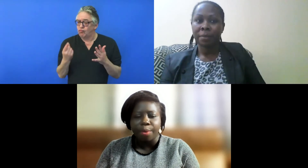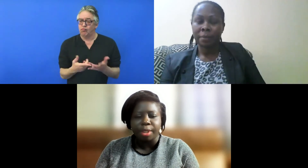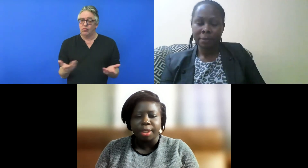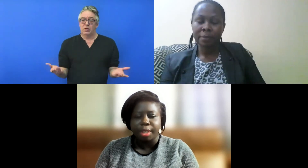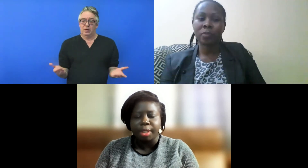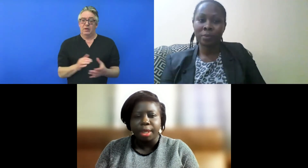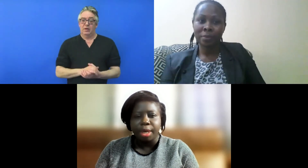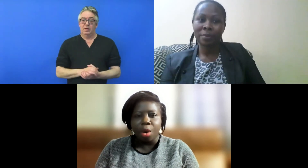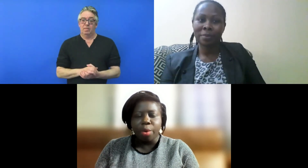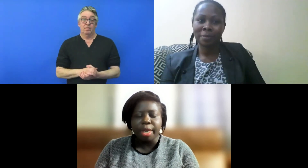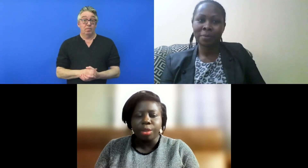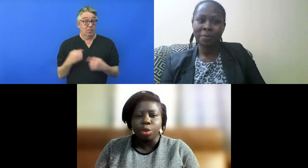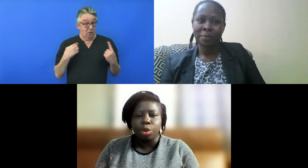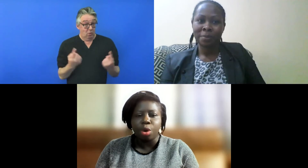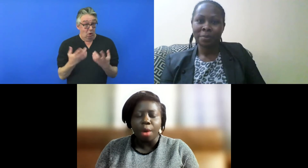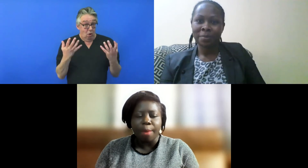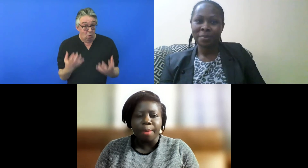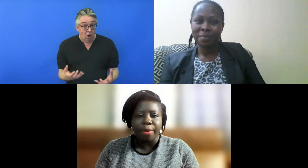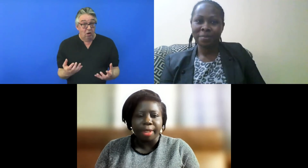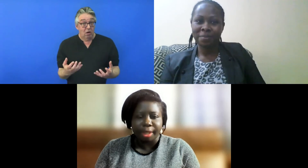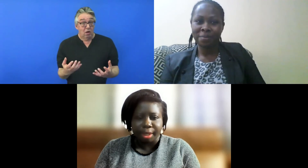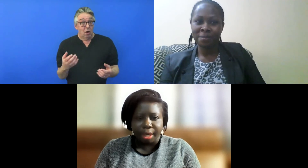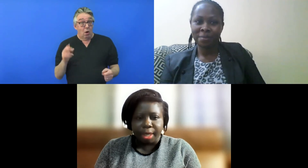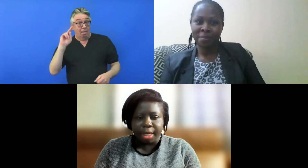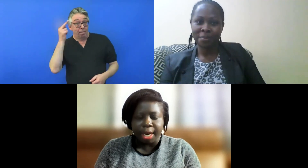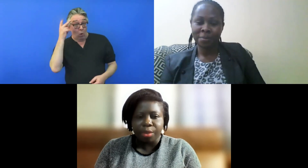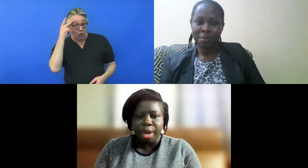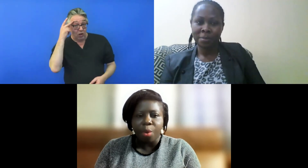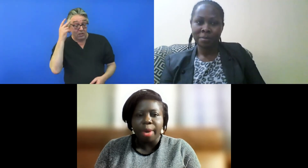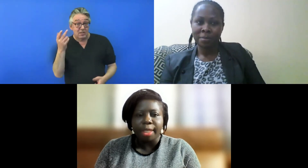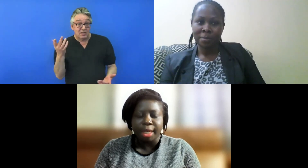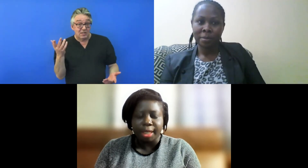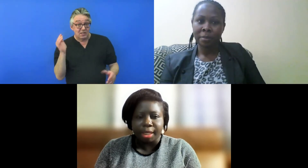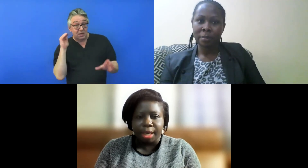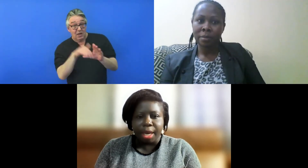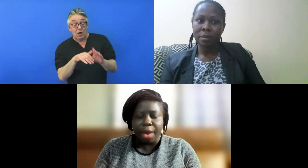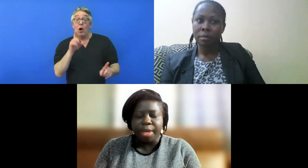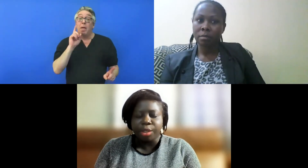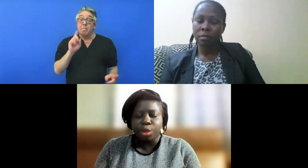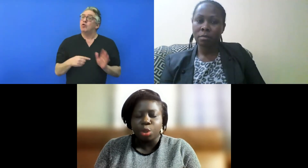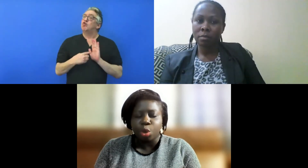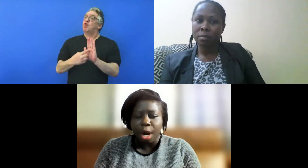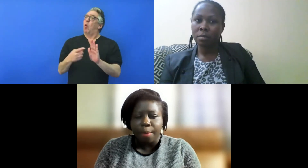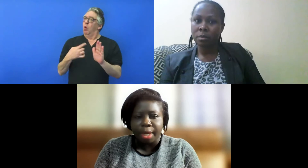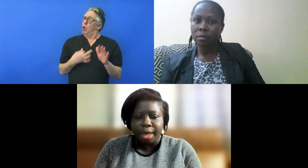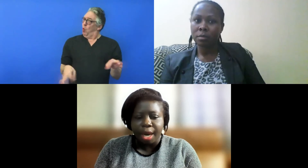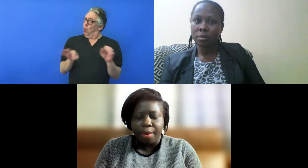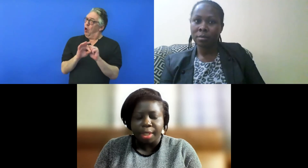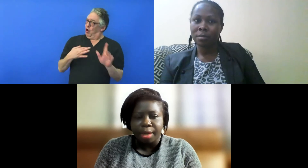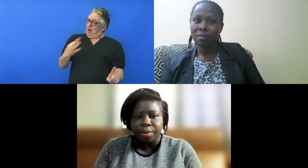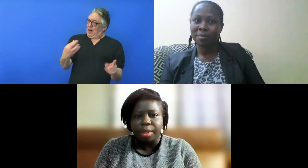political positions, we need to show our merits, that we are worth it, and we need to show up